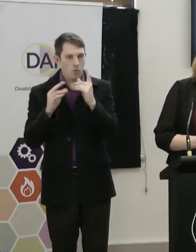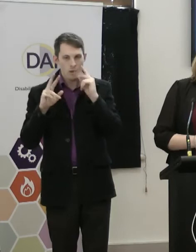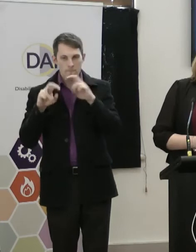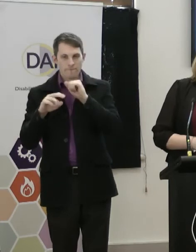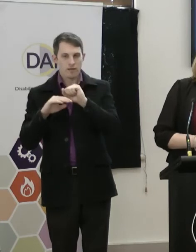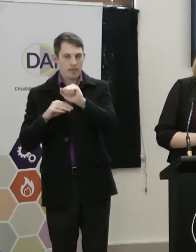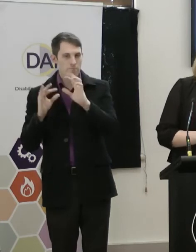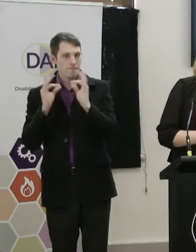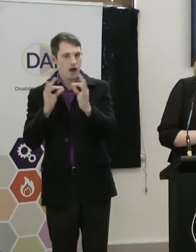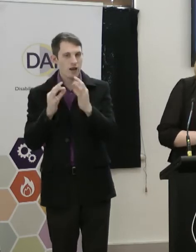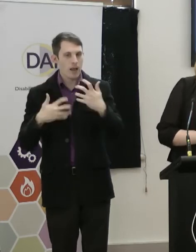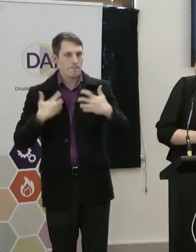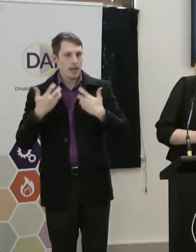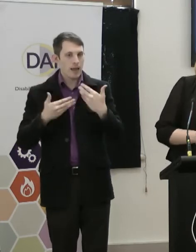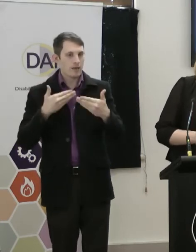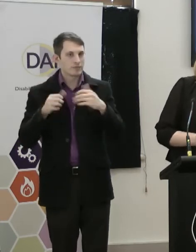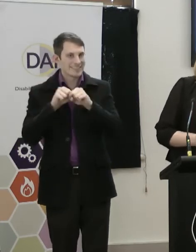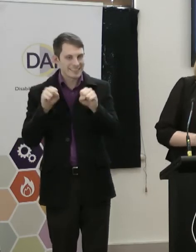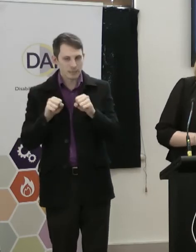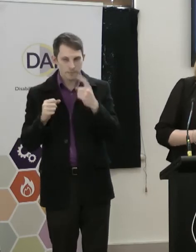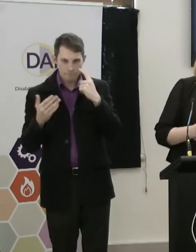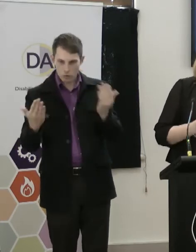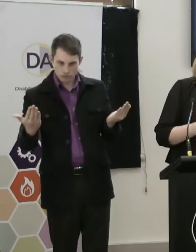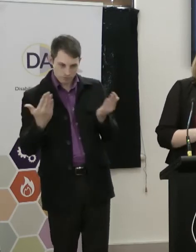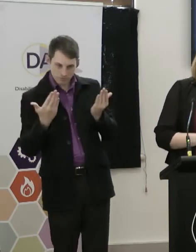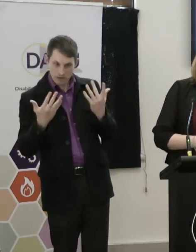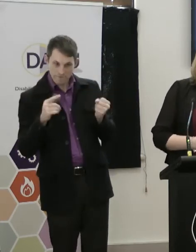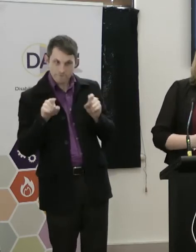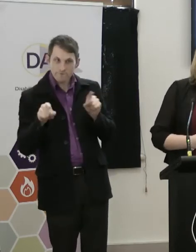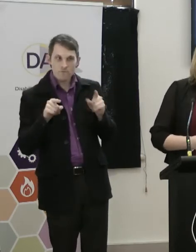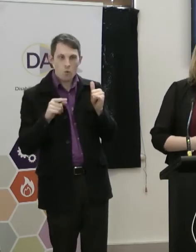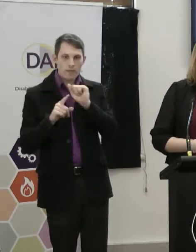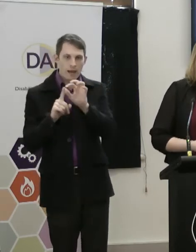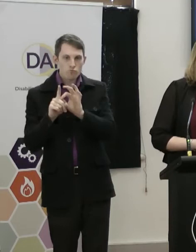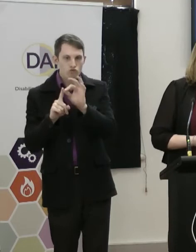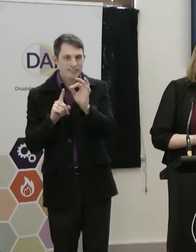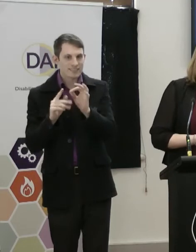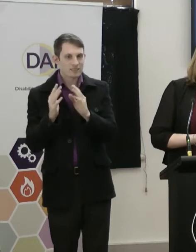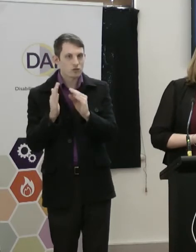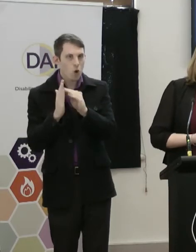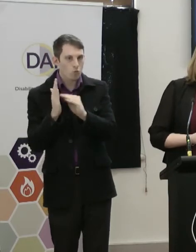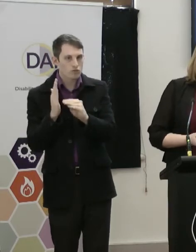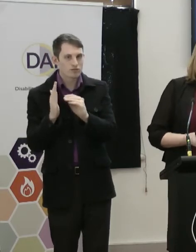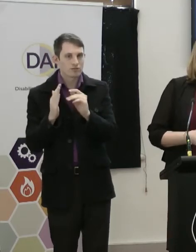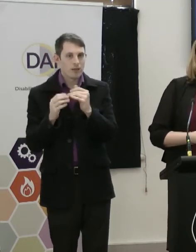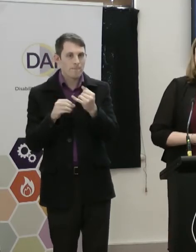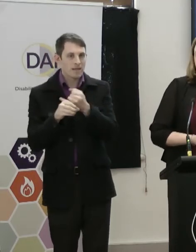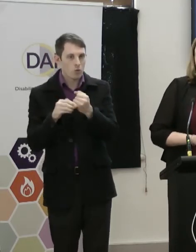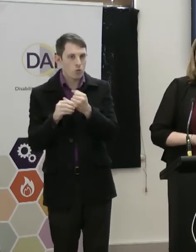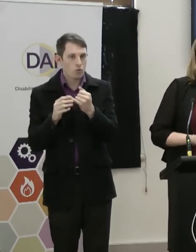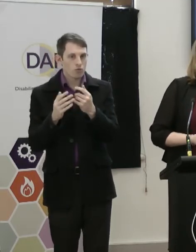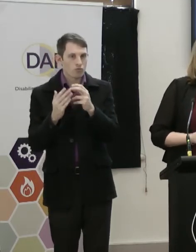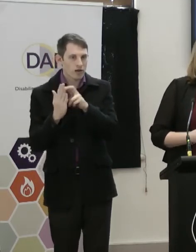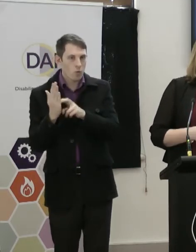system. We can request copies of progress notes, communication diaries, medical records,